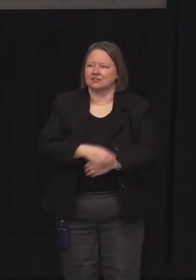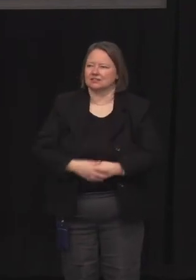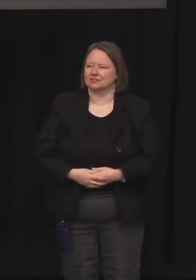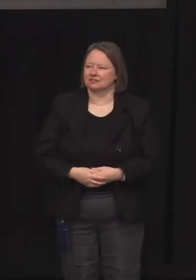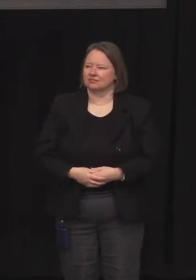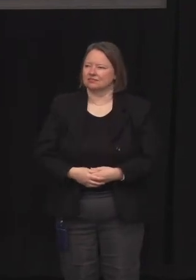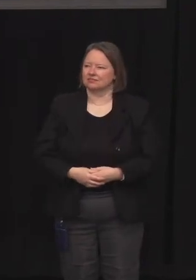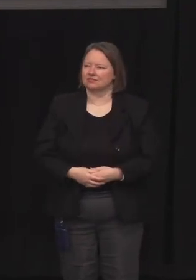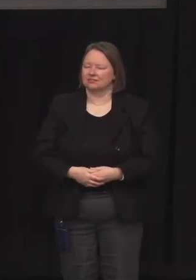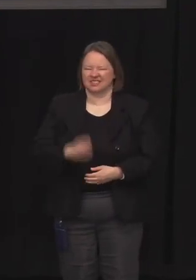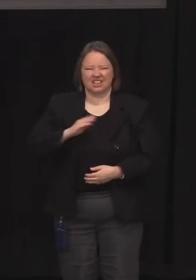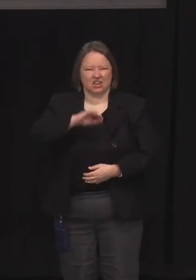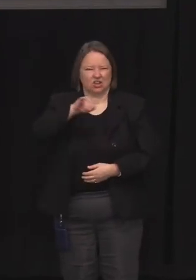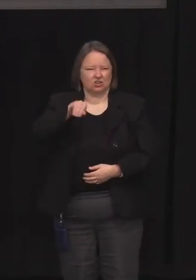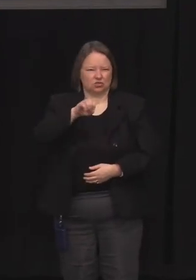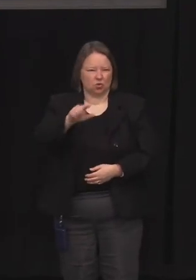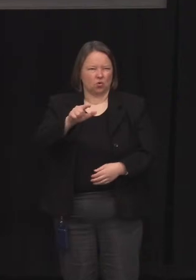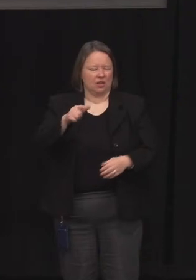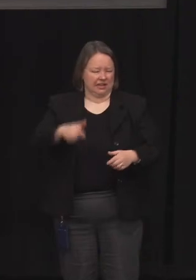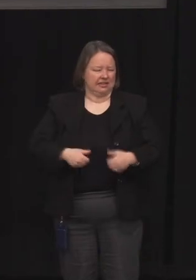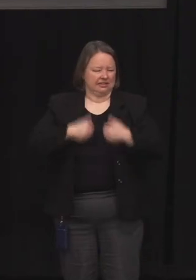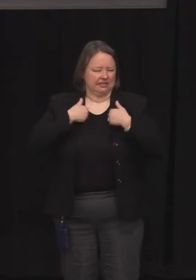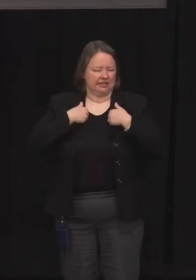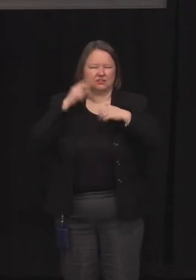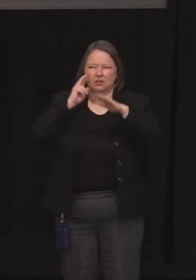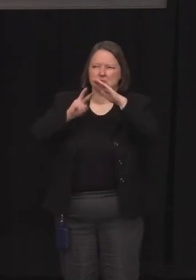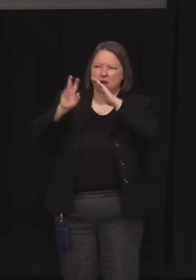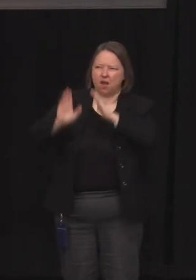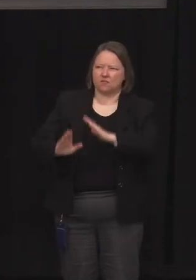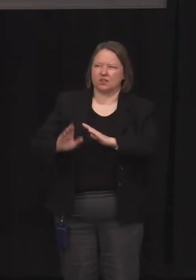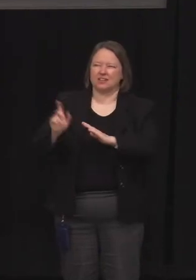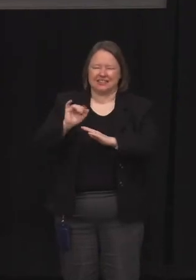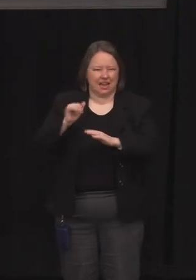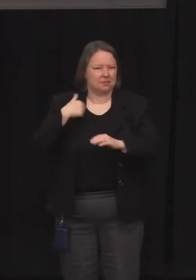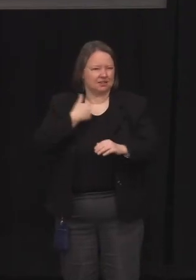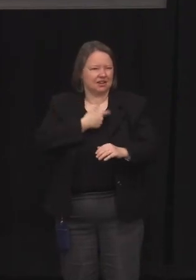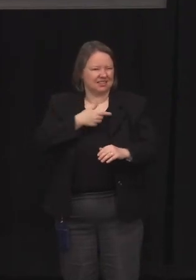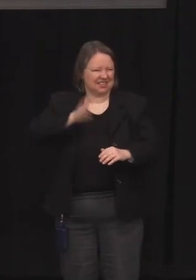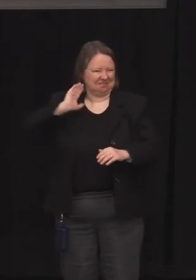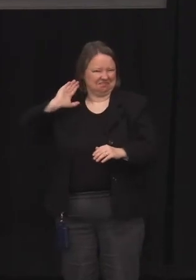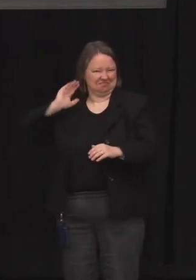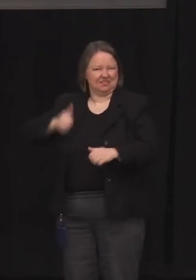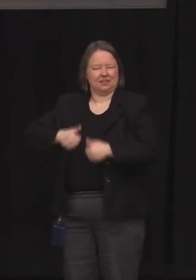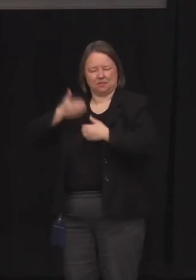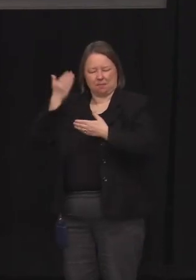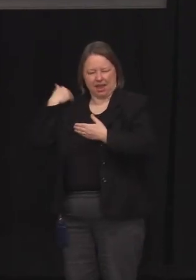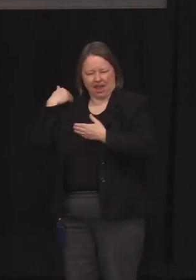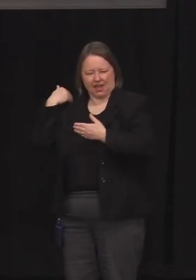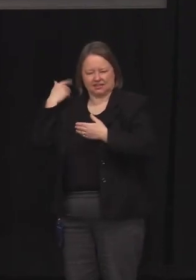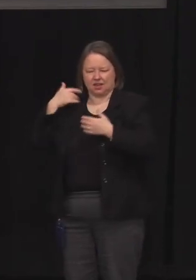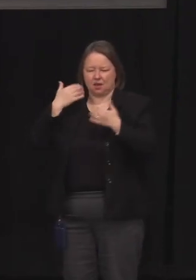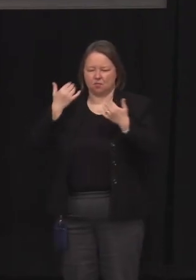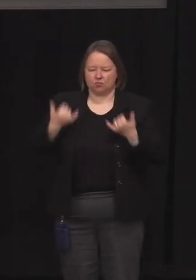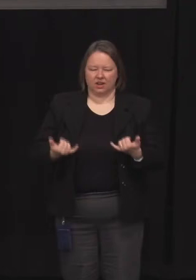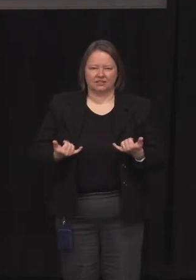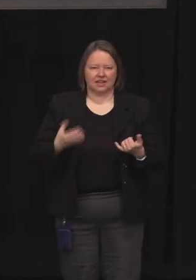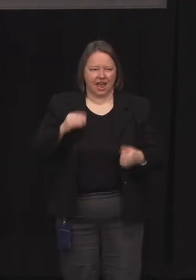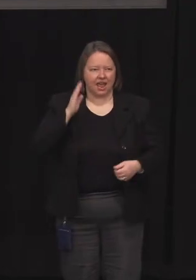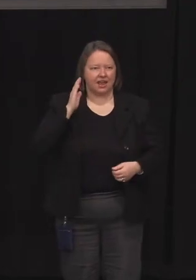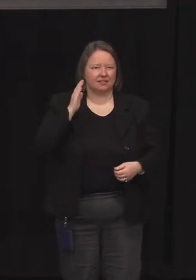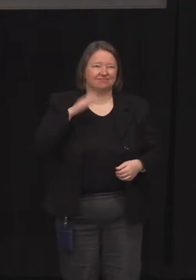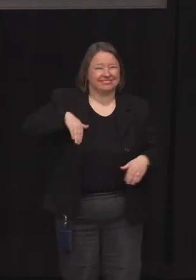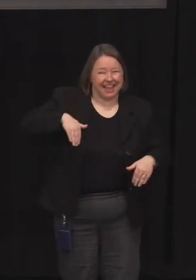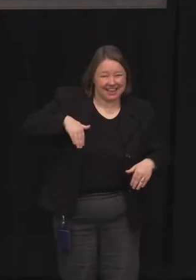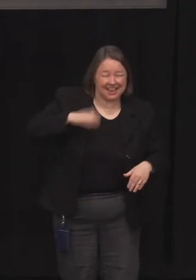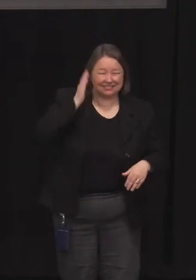You see, the prophet Joel lived where all of us live, in the past, in the present, and in the